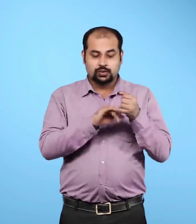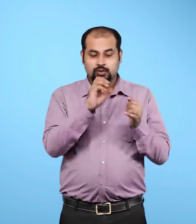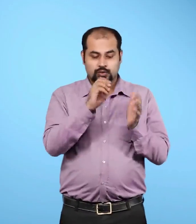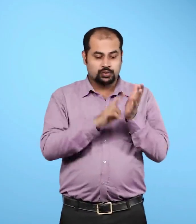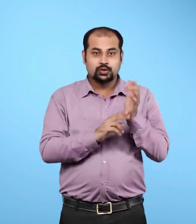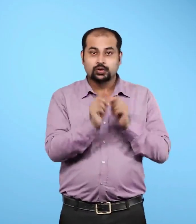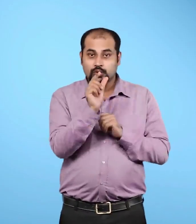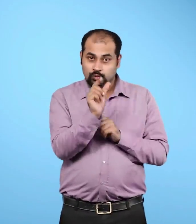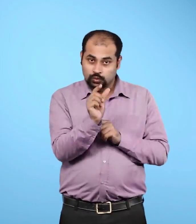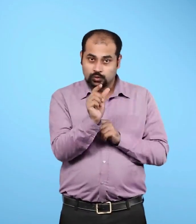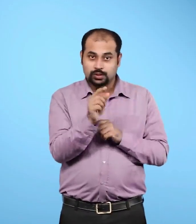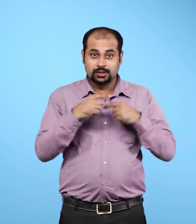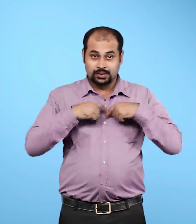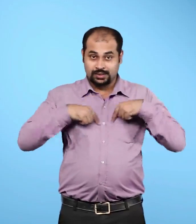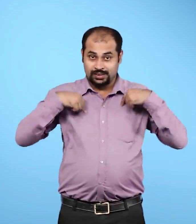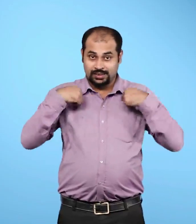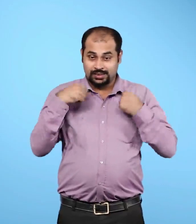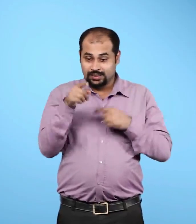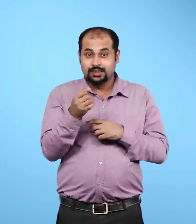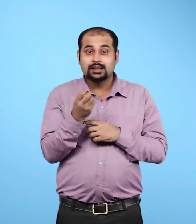3 necklaces and 5 loose beads,